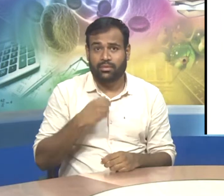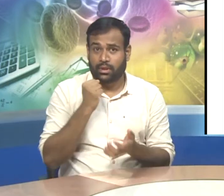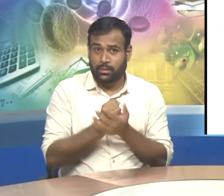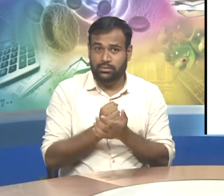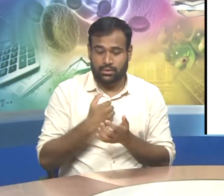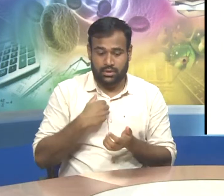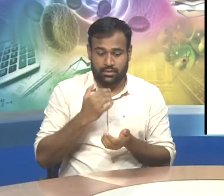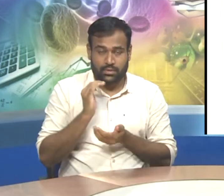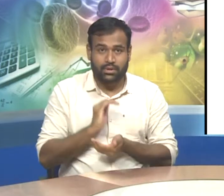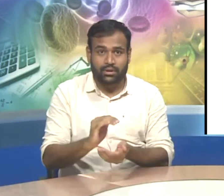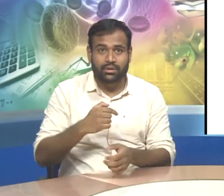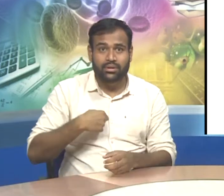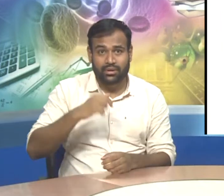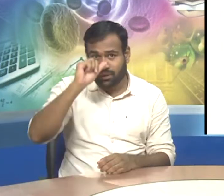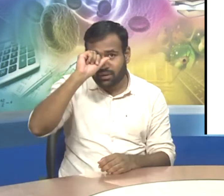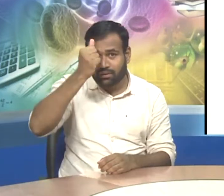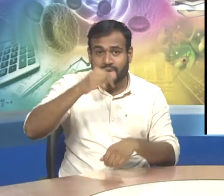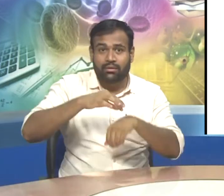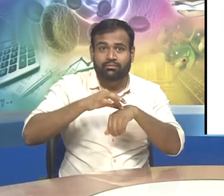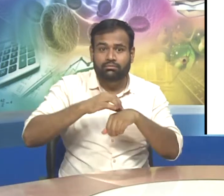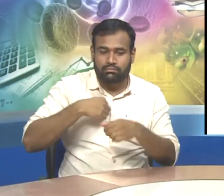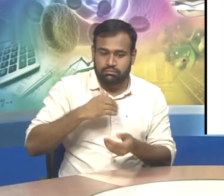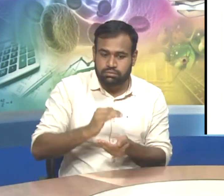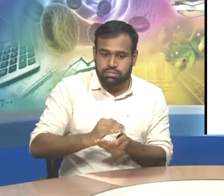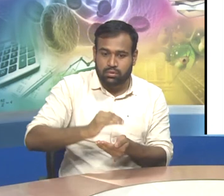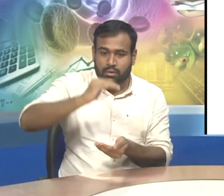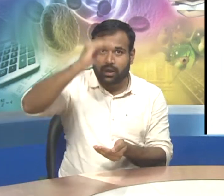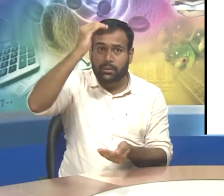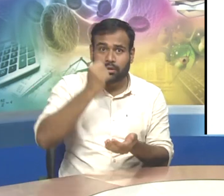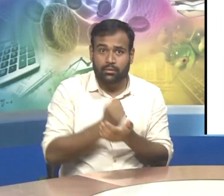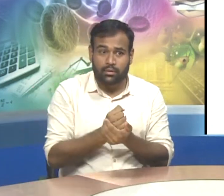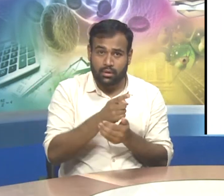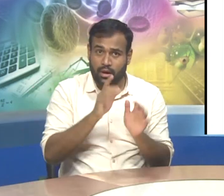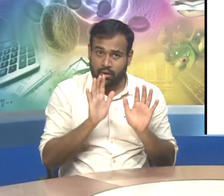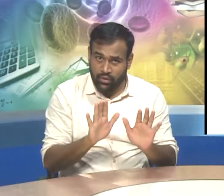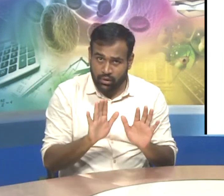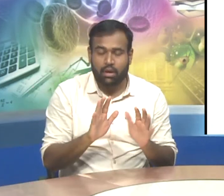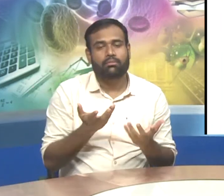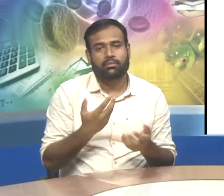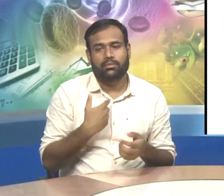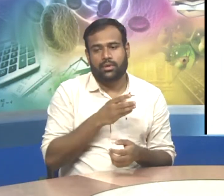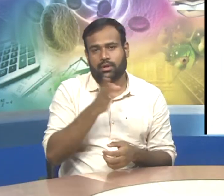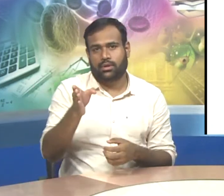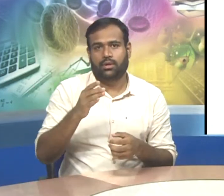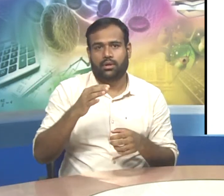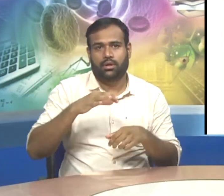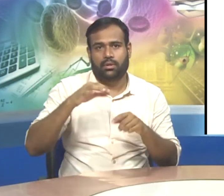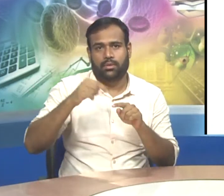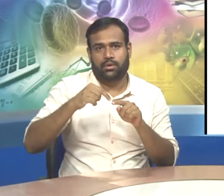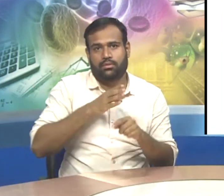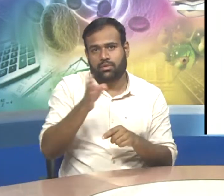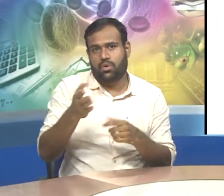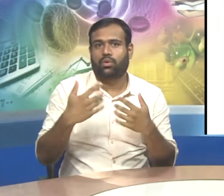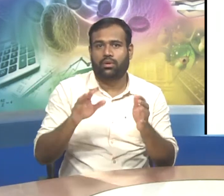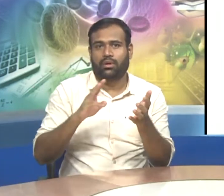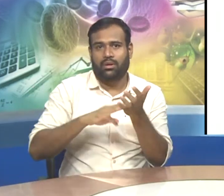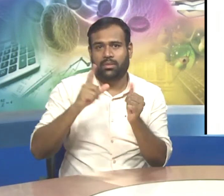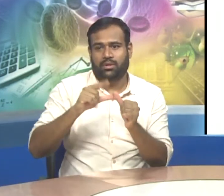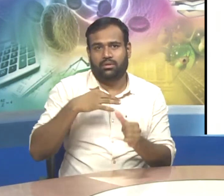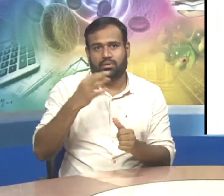required to be a member of Vidhan Sabha. The first important requirement is to be a citizen of India.